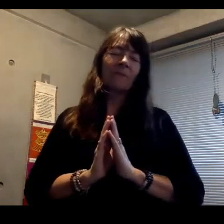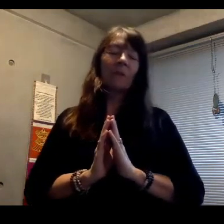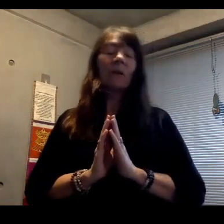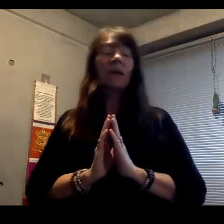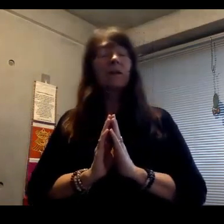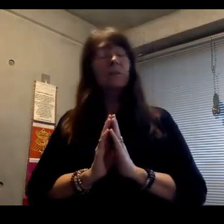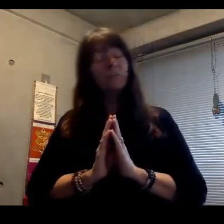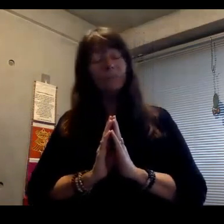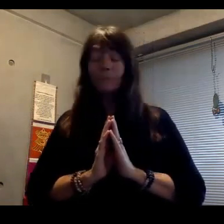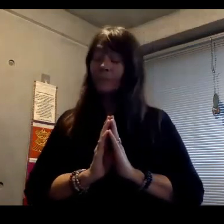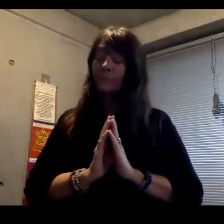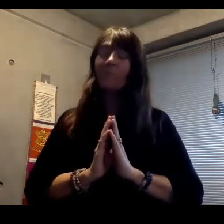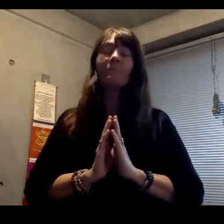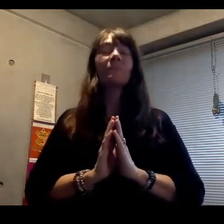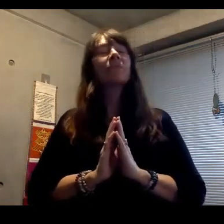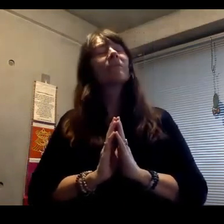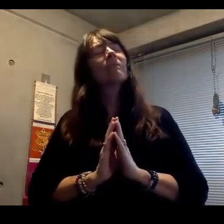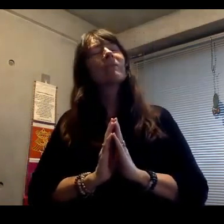I have doubts.